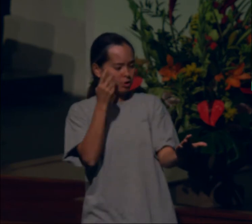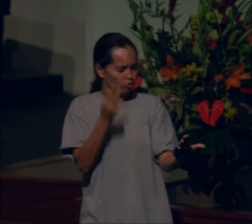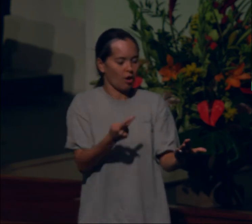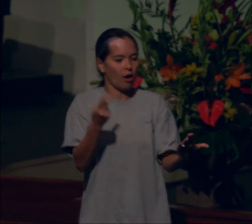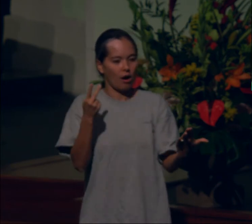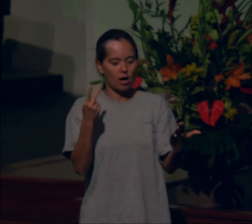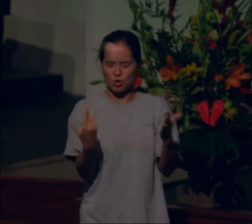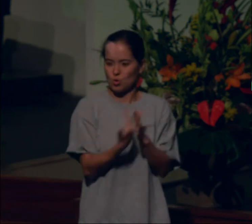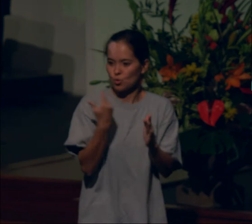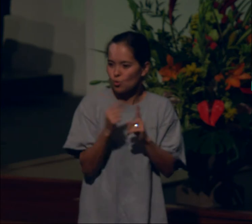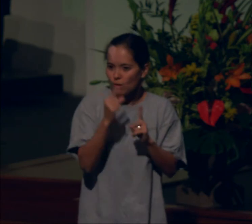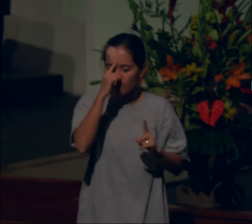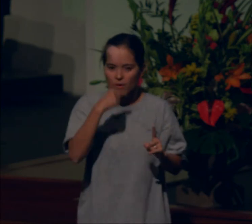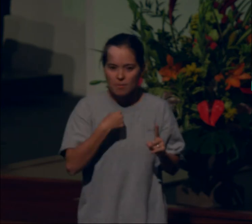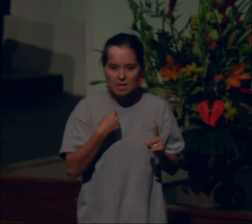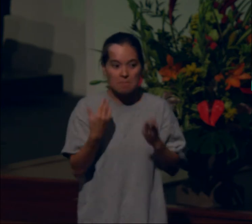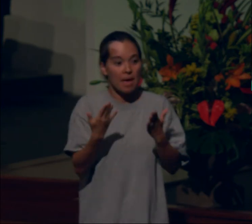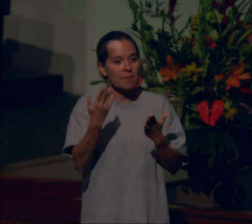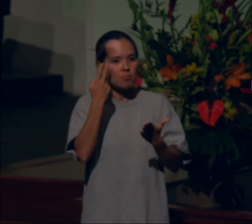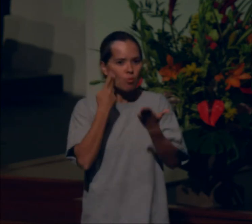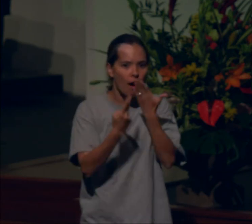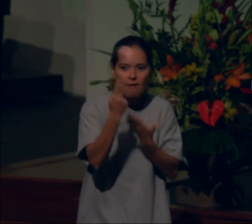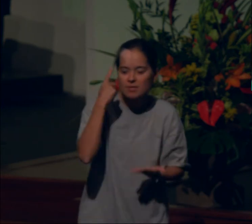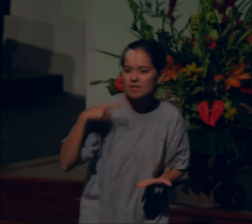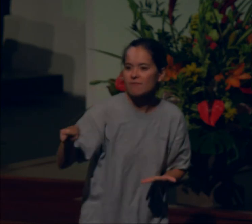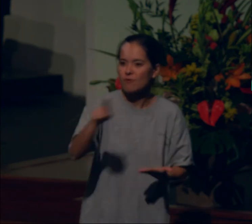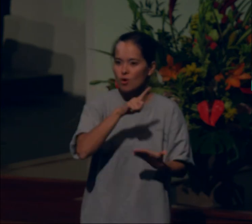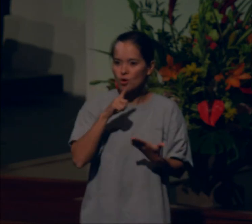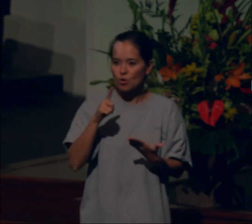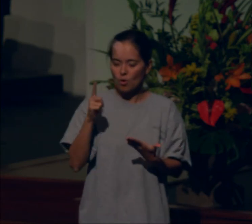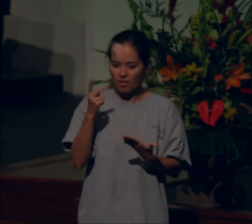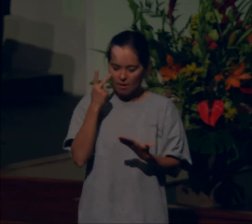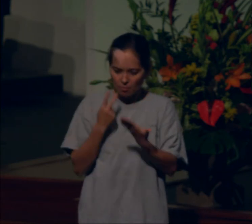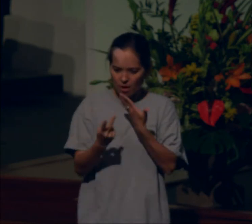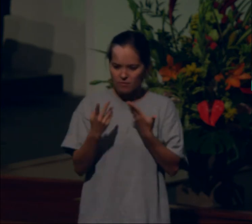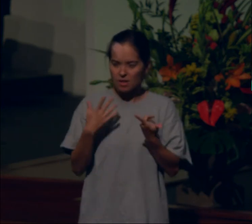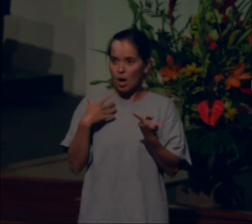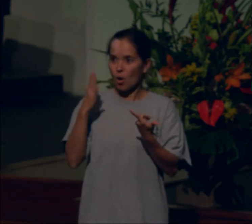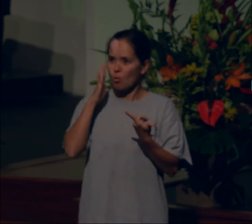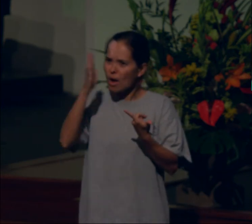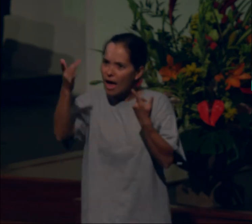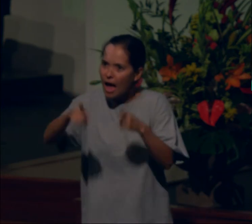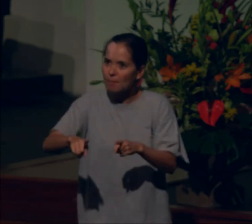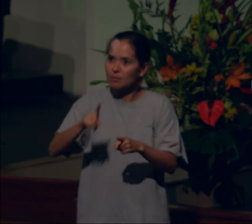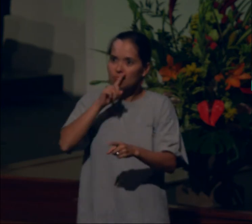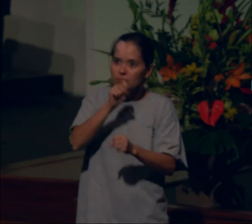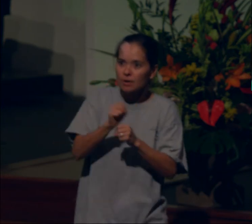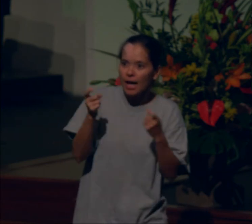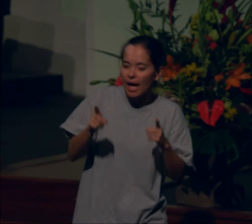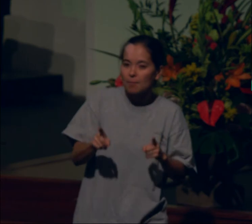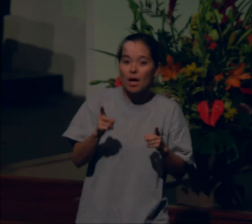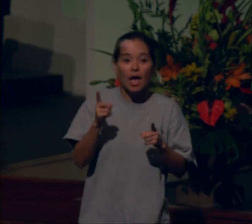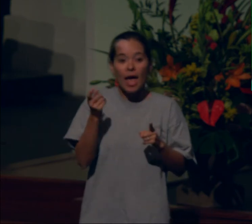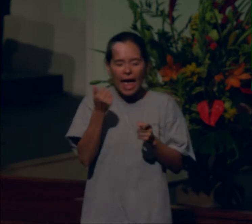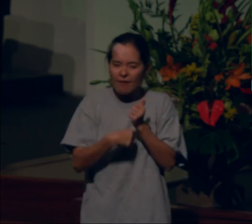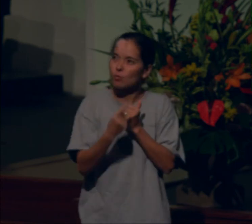as your word. Maybe it was a prophetic word that somebody literally prophesied over you. But there's a word over